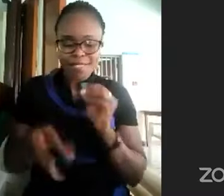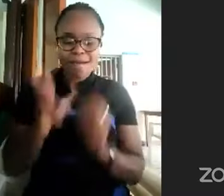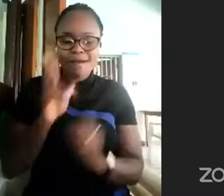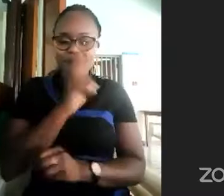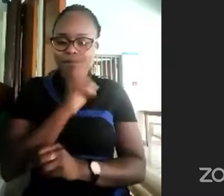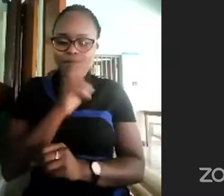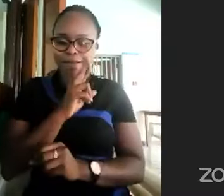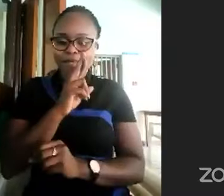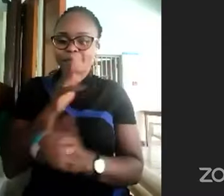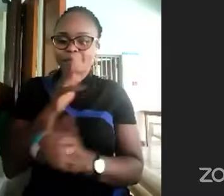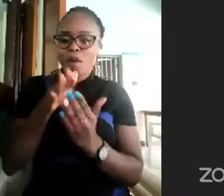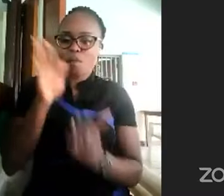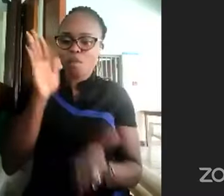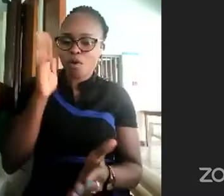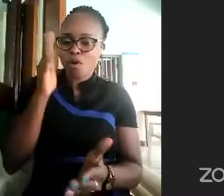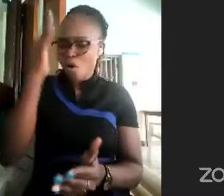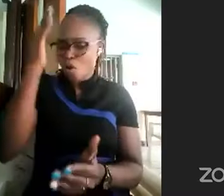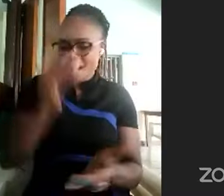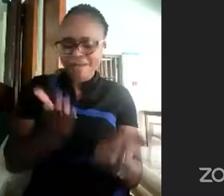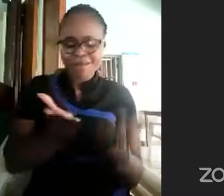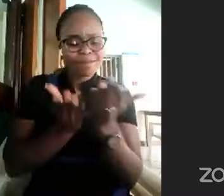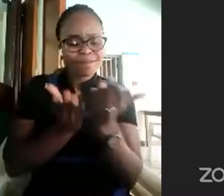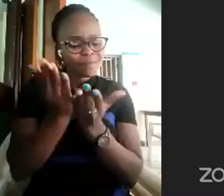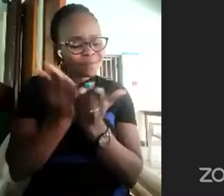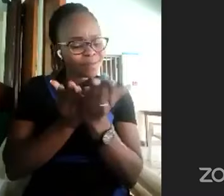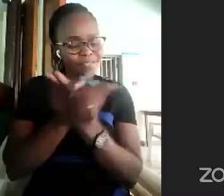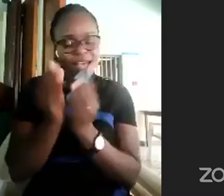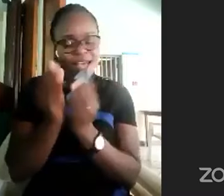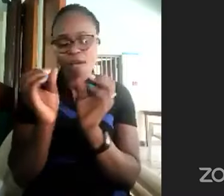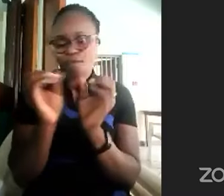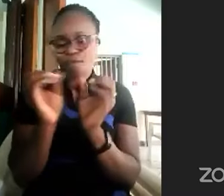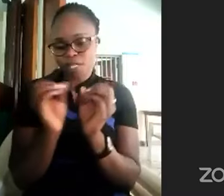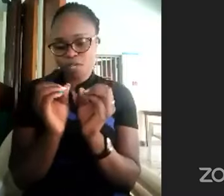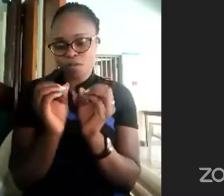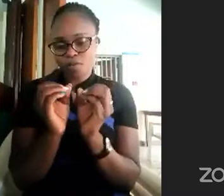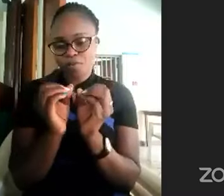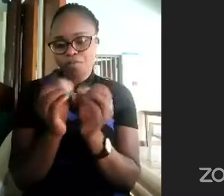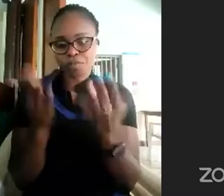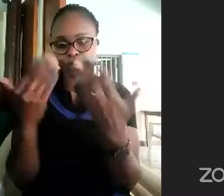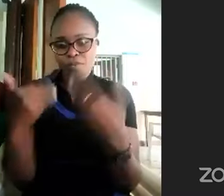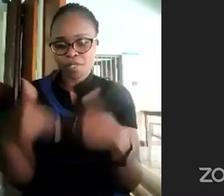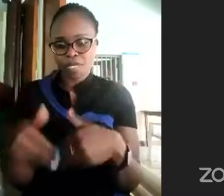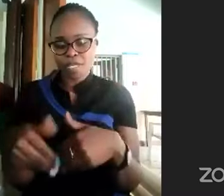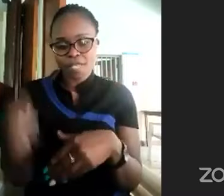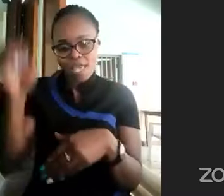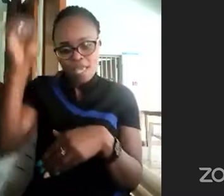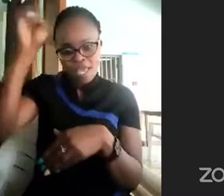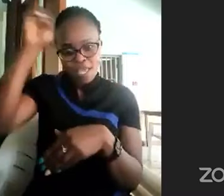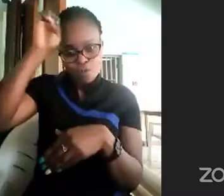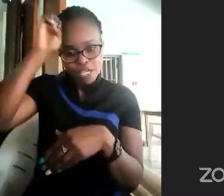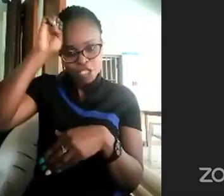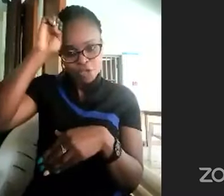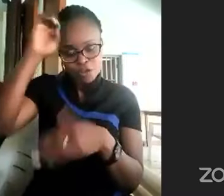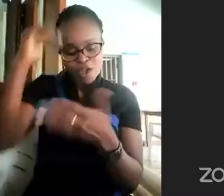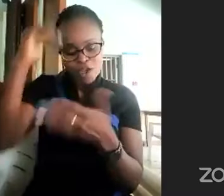be. The second point is educational sector. You know, education is empowerment. We are saying we want to empower women